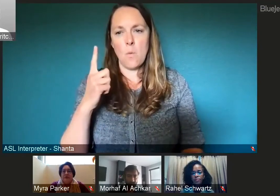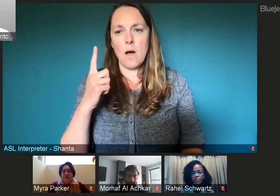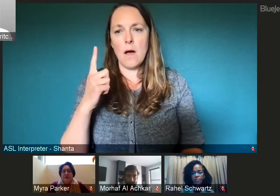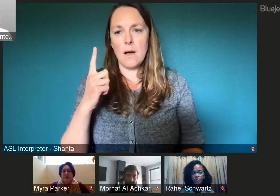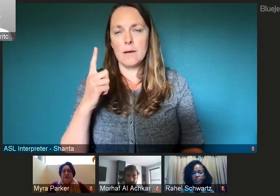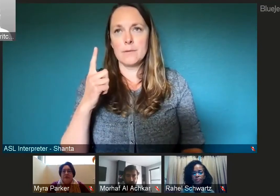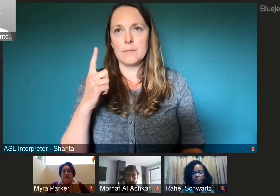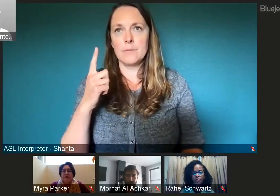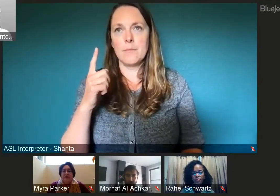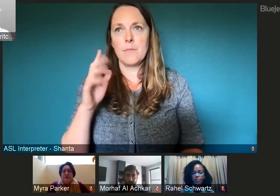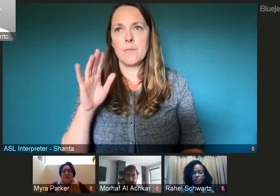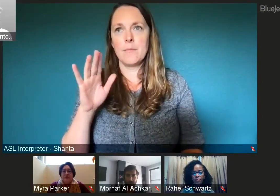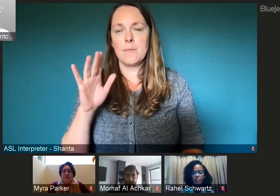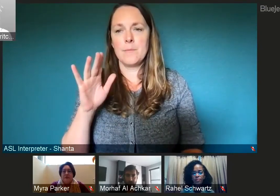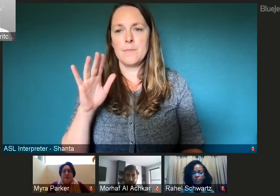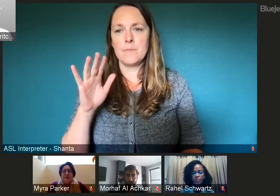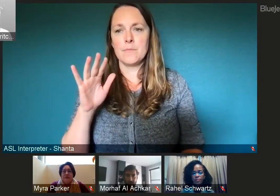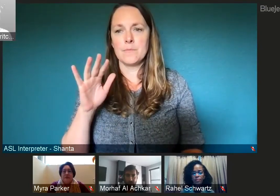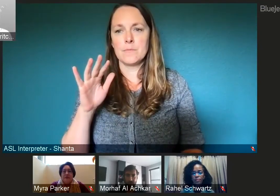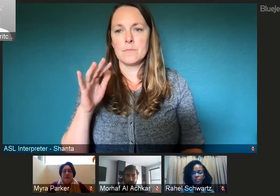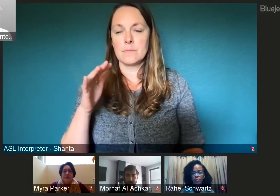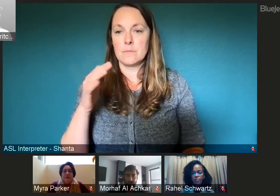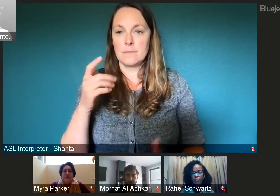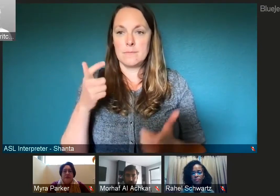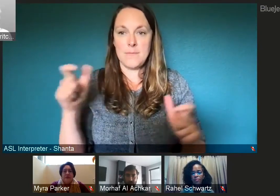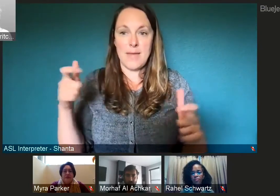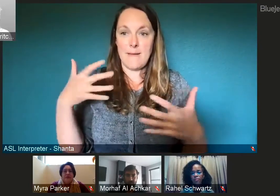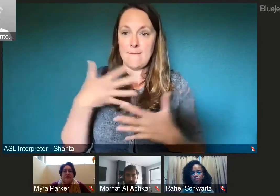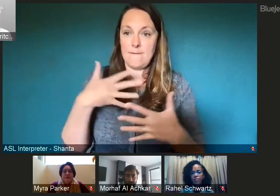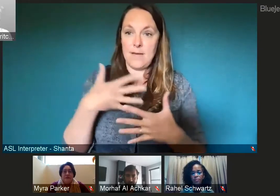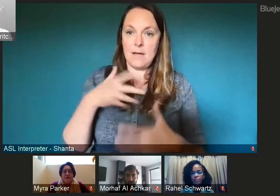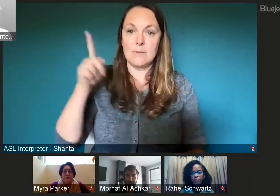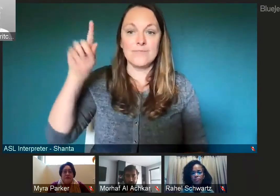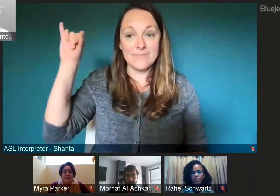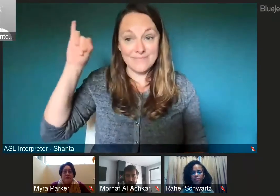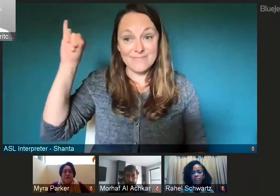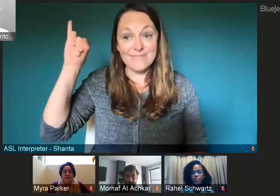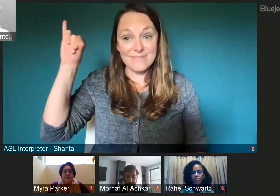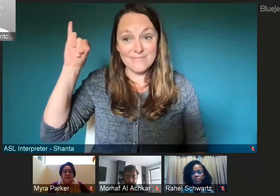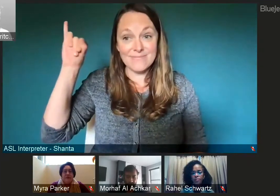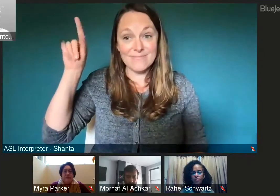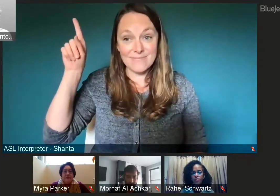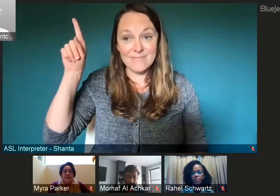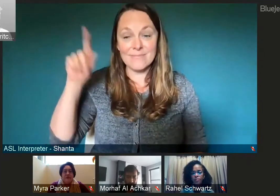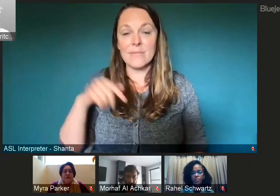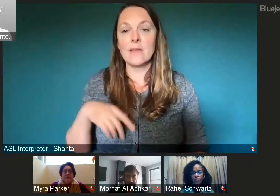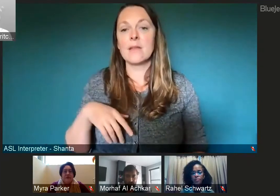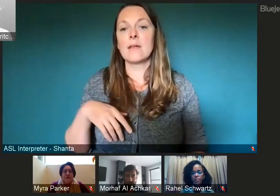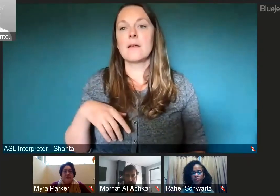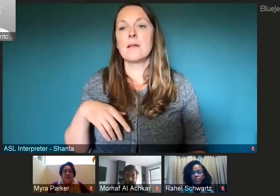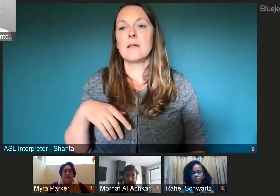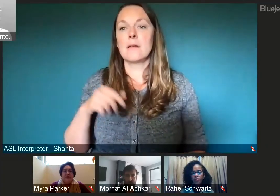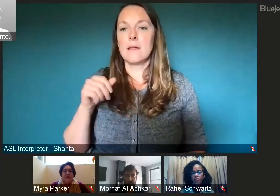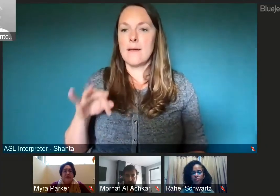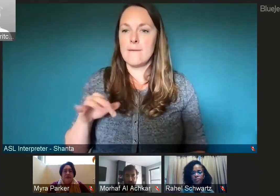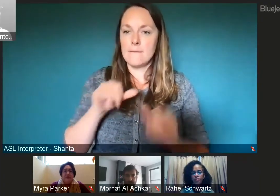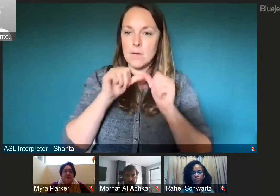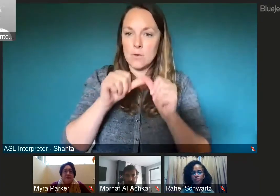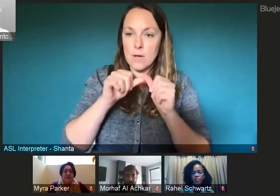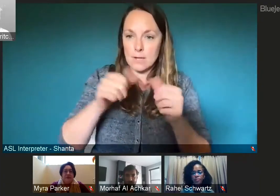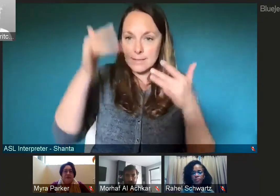that we fear is insurance. When we have chronic